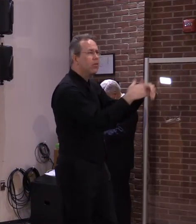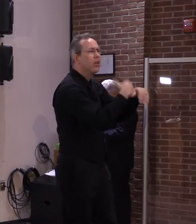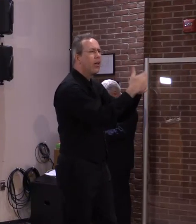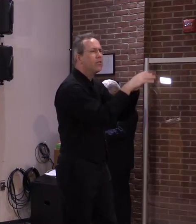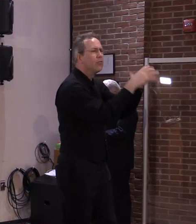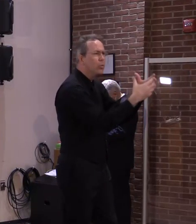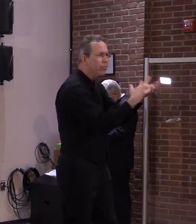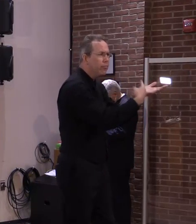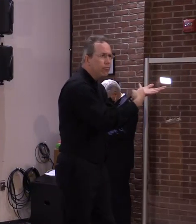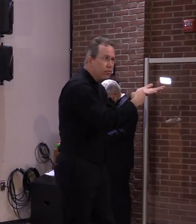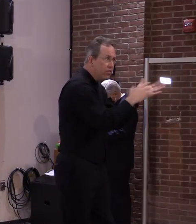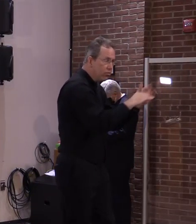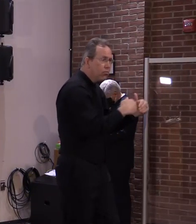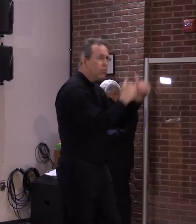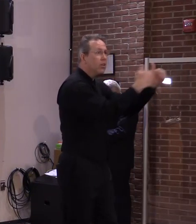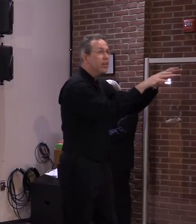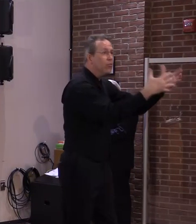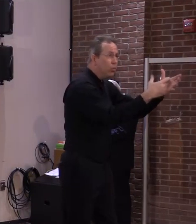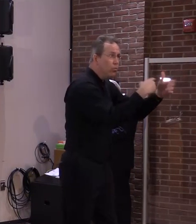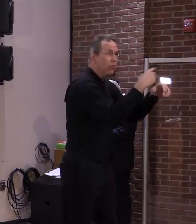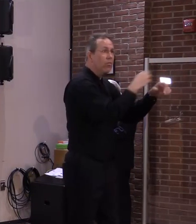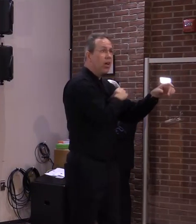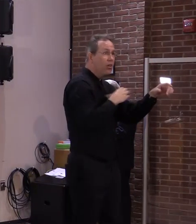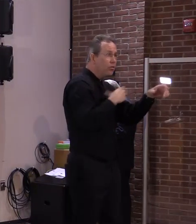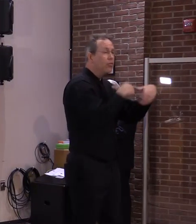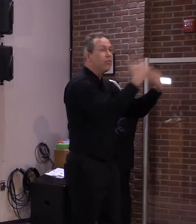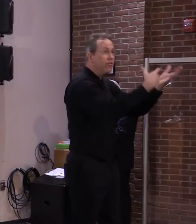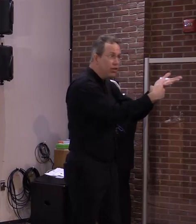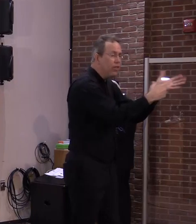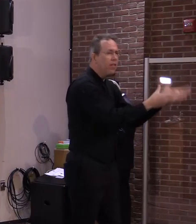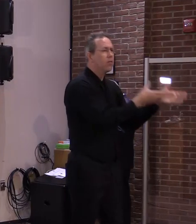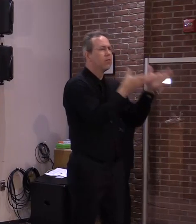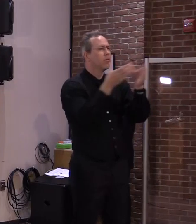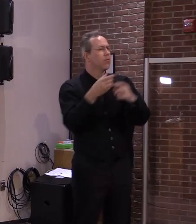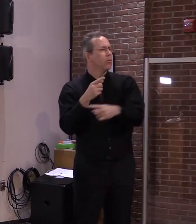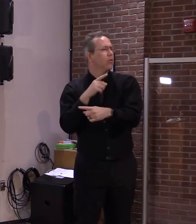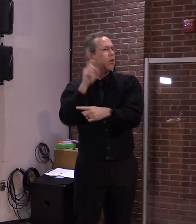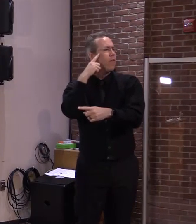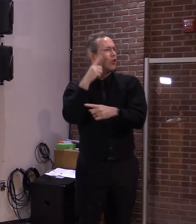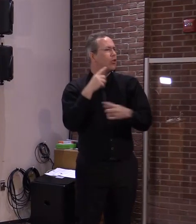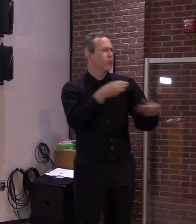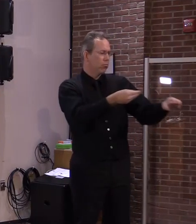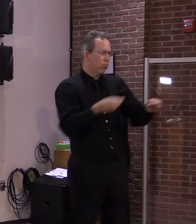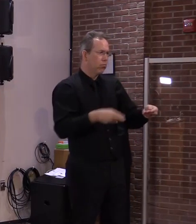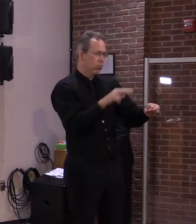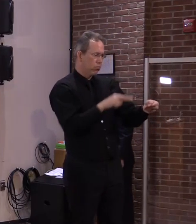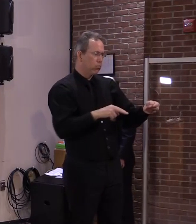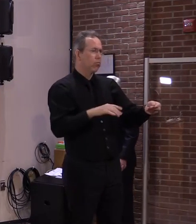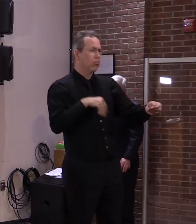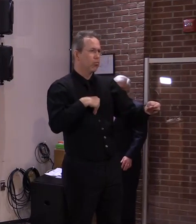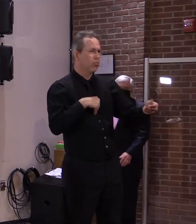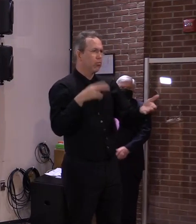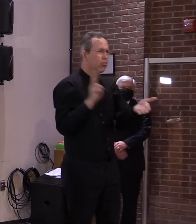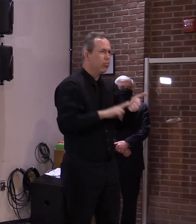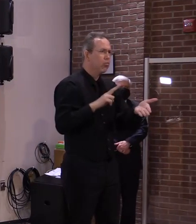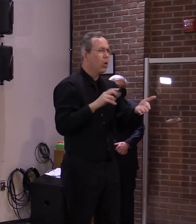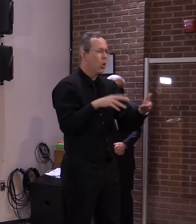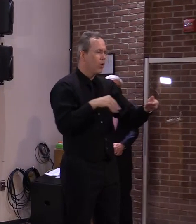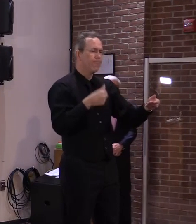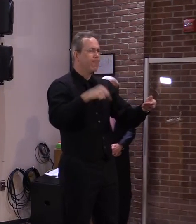and downs and turns, it's hard to say what it will look like when it comes out the end. You've said that